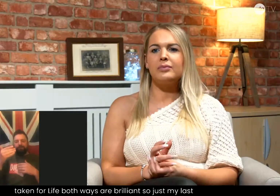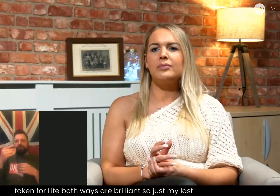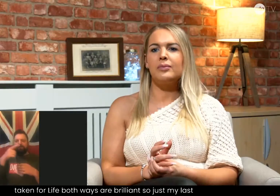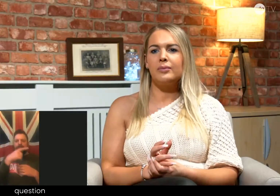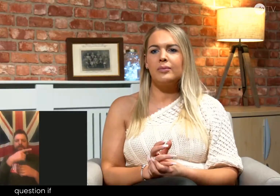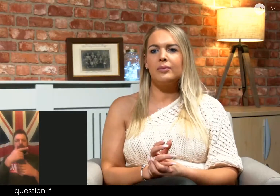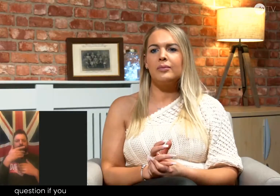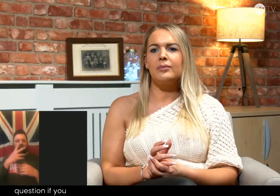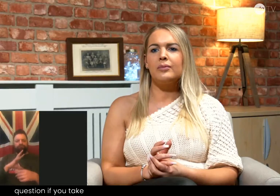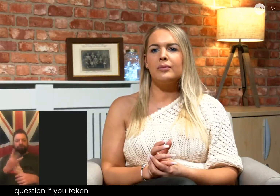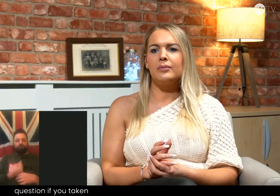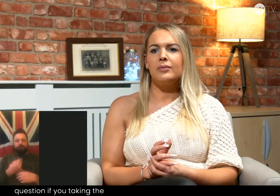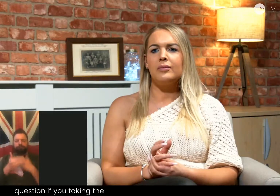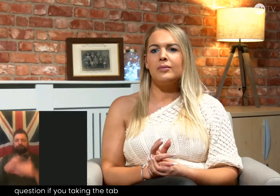for life,